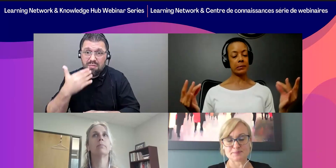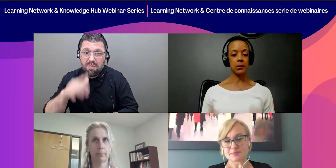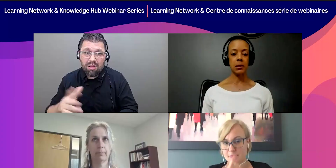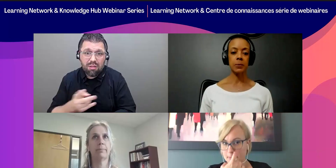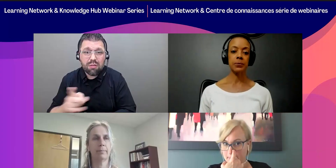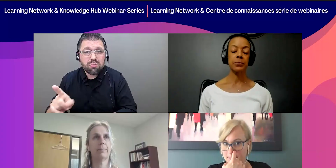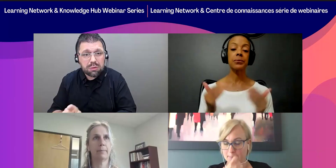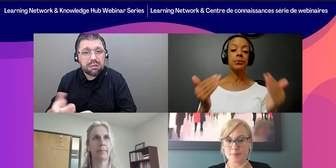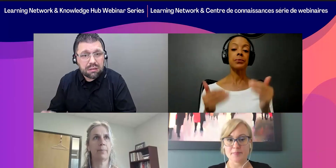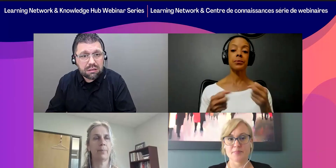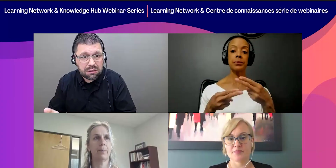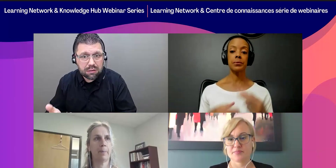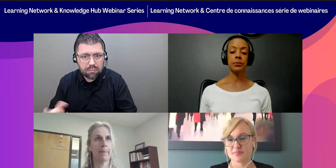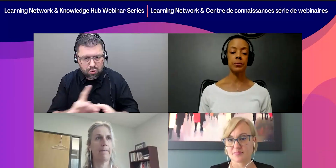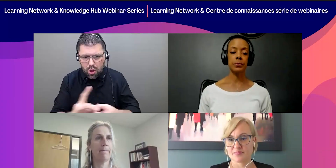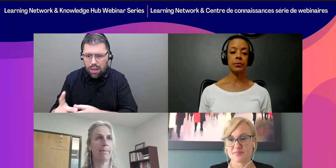please.